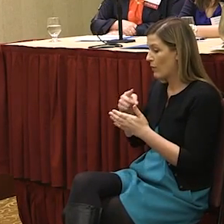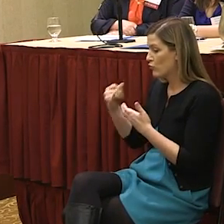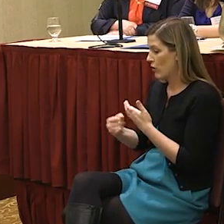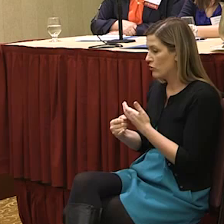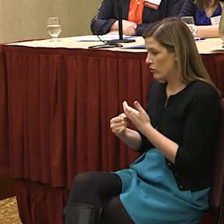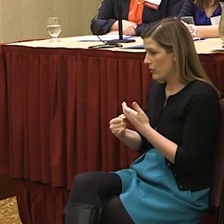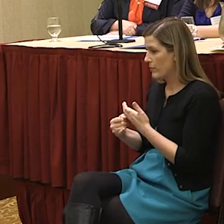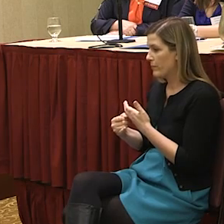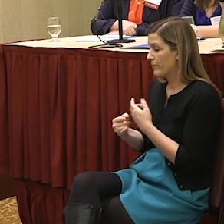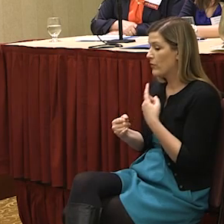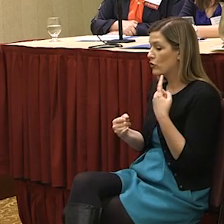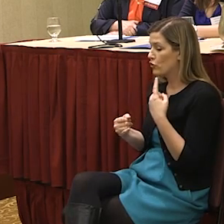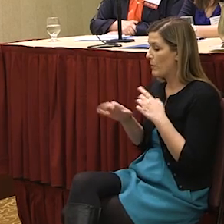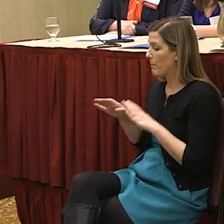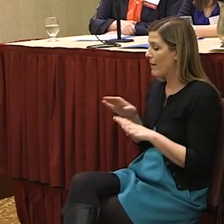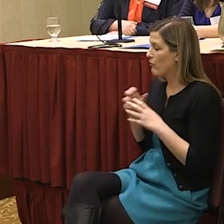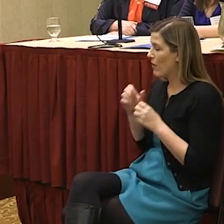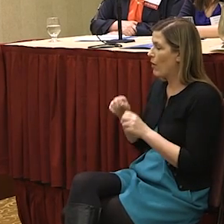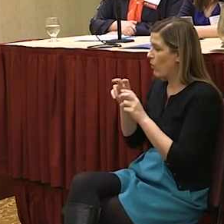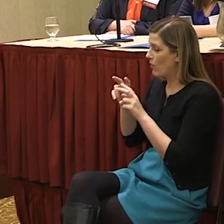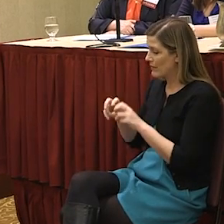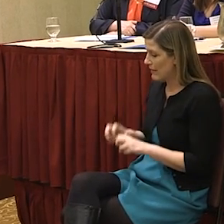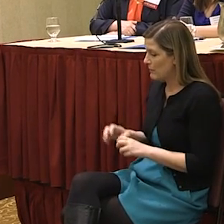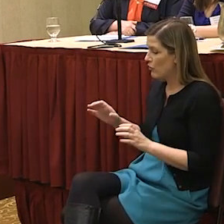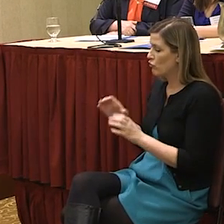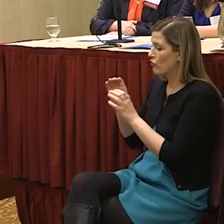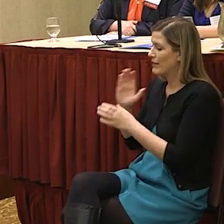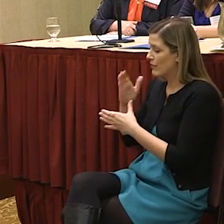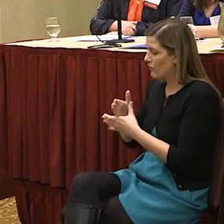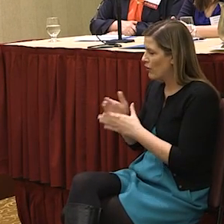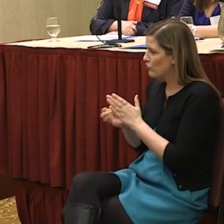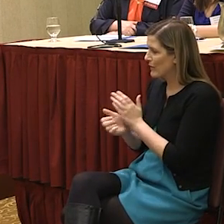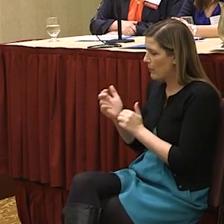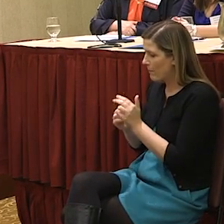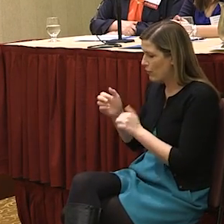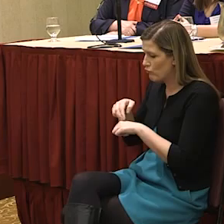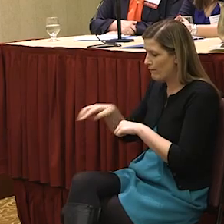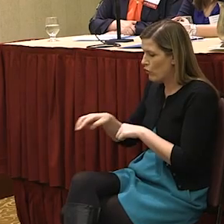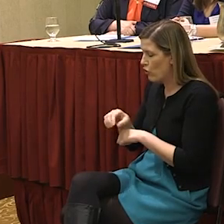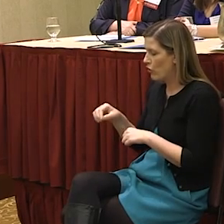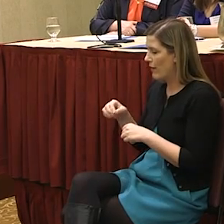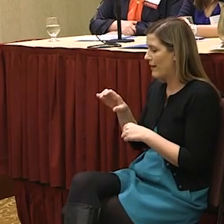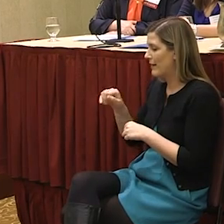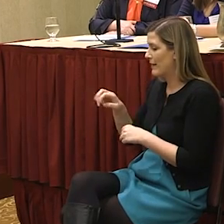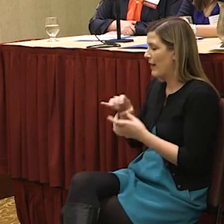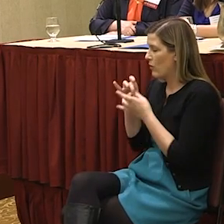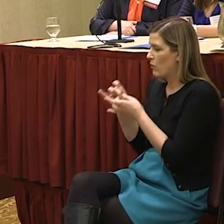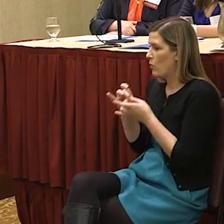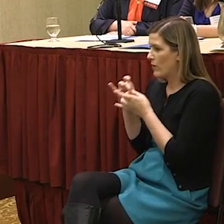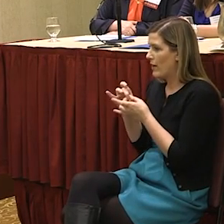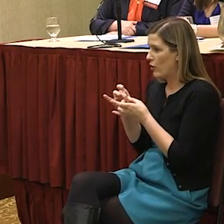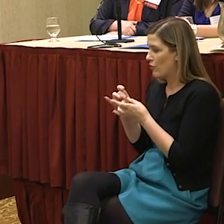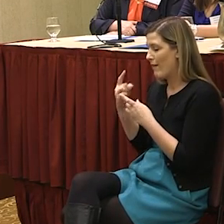project. And she does behavioral health assessment, crisis intervention, skills building, referrals, and care coordination, basically